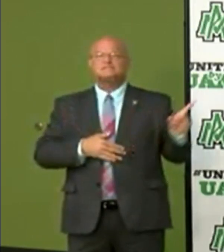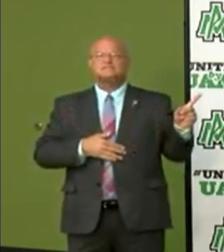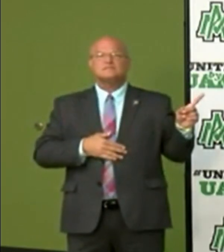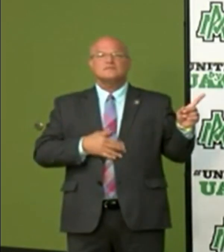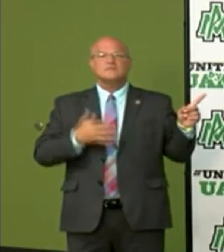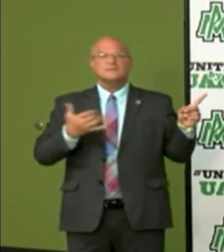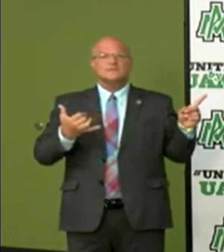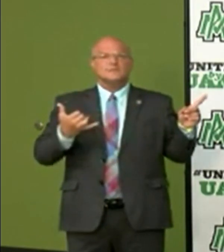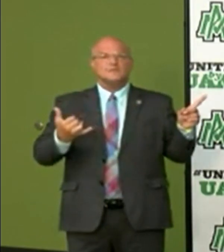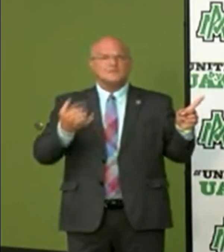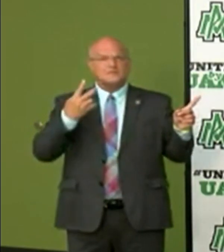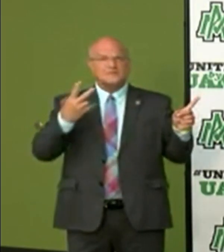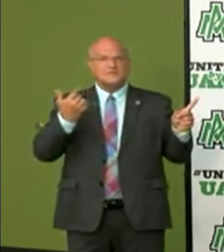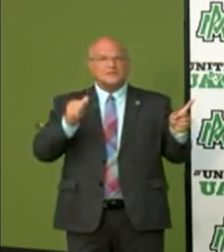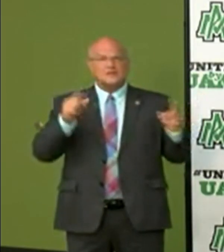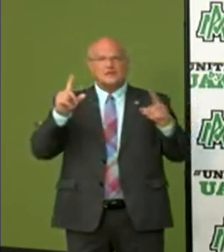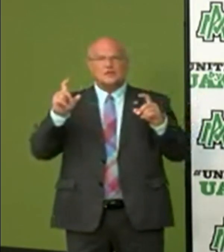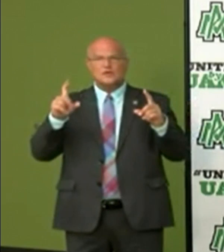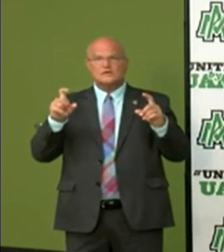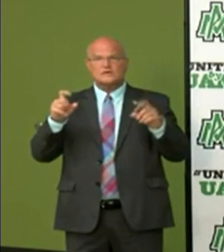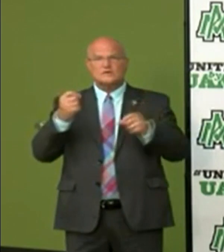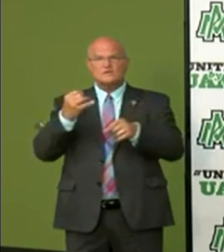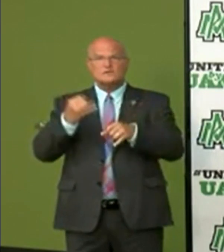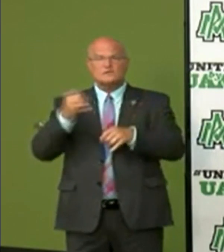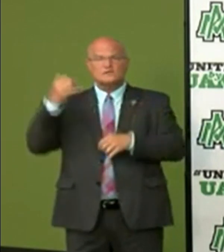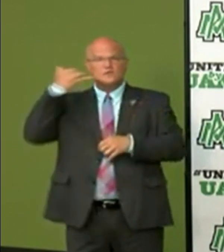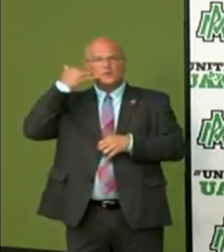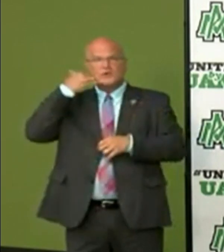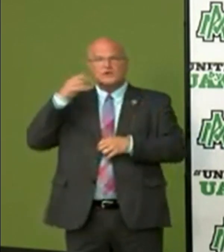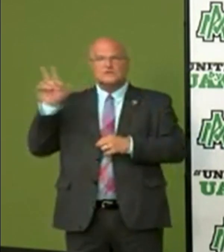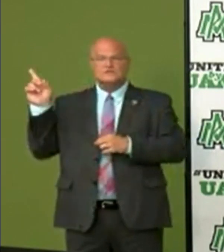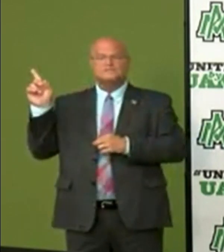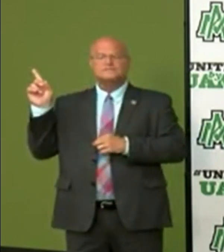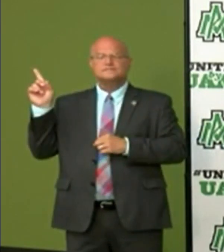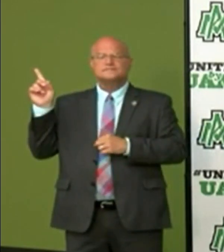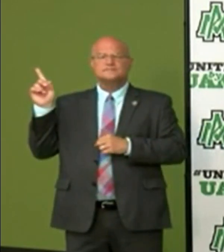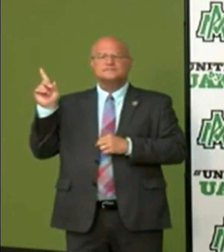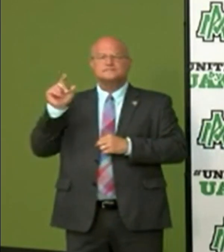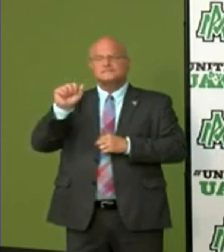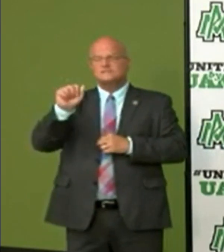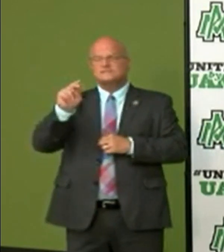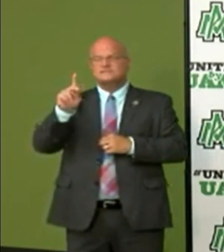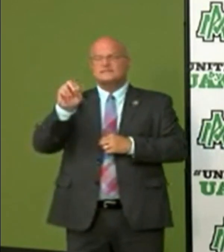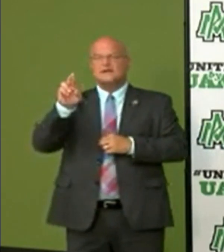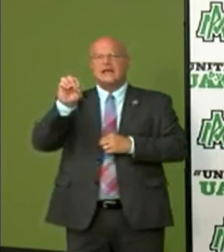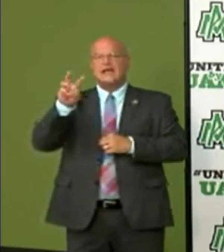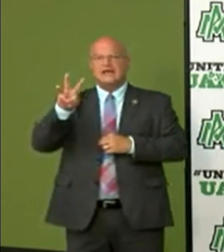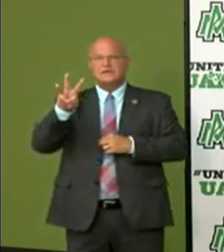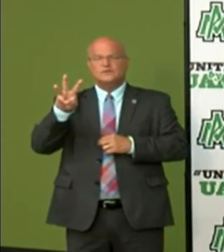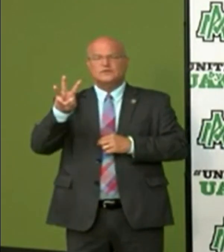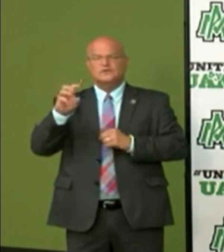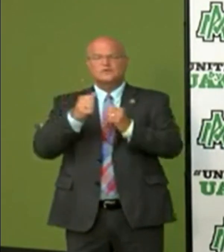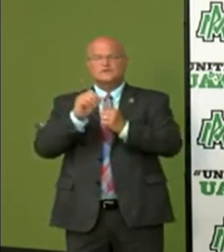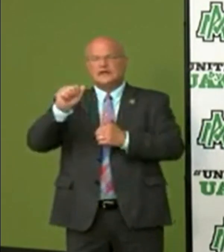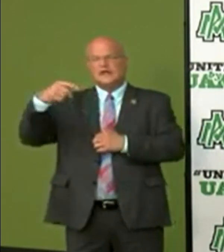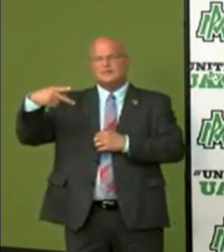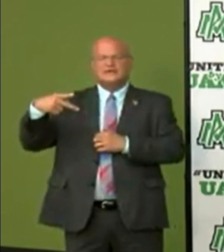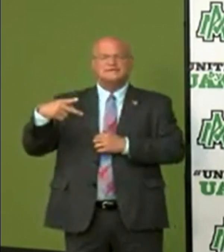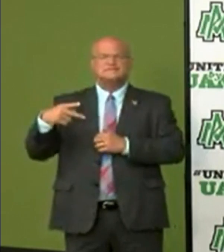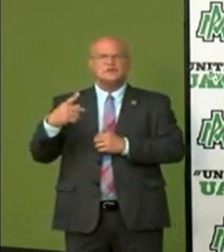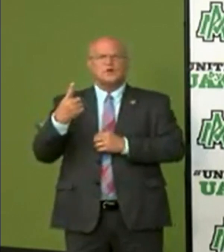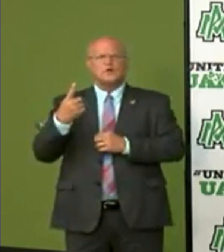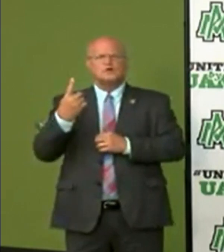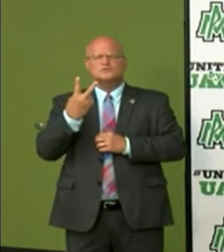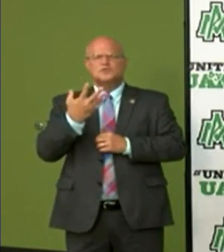With that, let's see if there's any questions remotely. Yeah, Governor, this is Andrew with AP. Want to ask